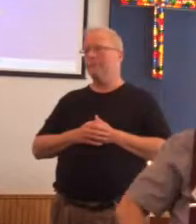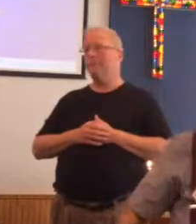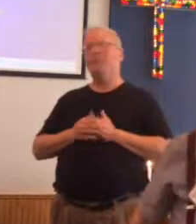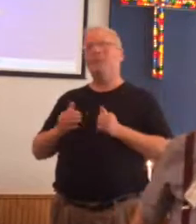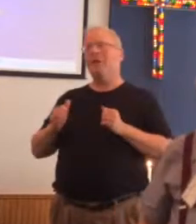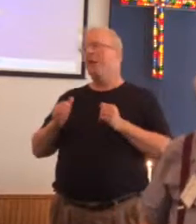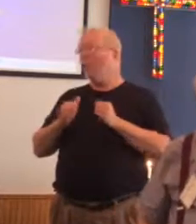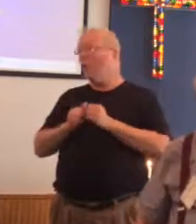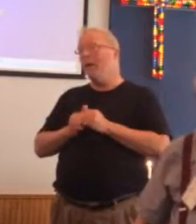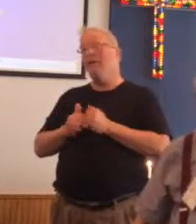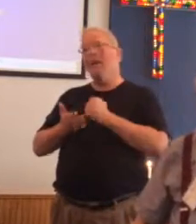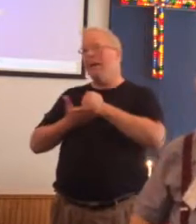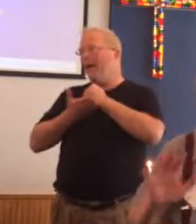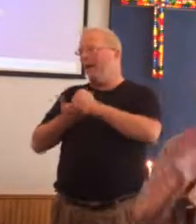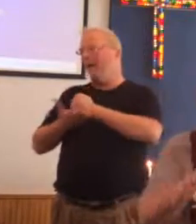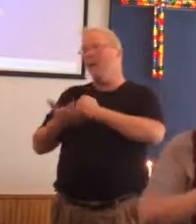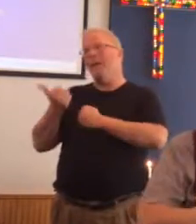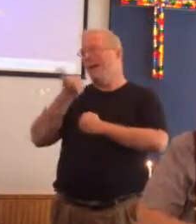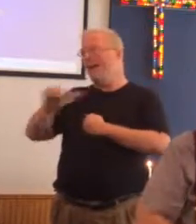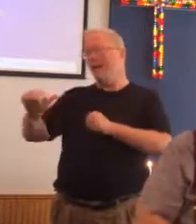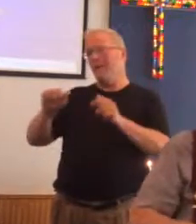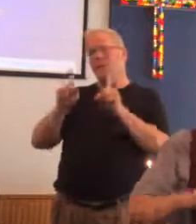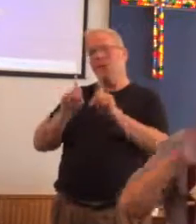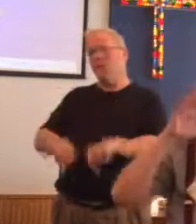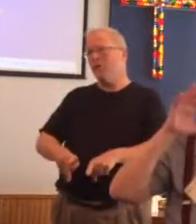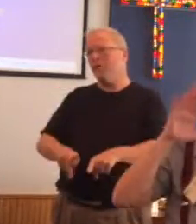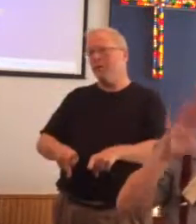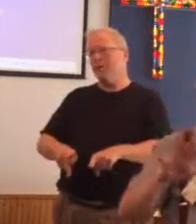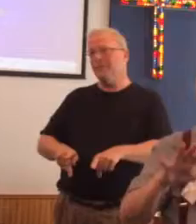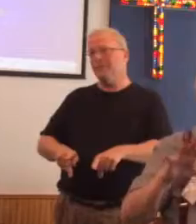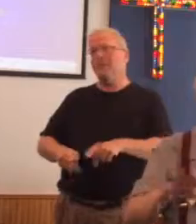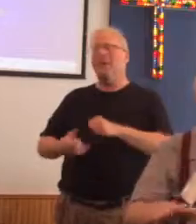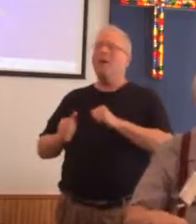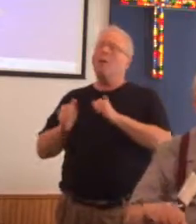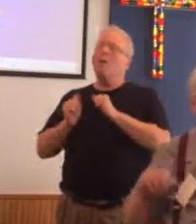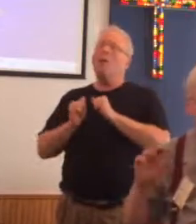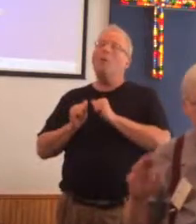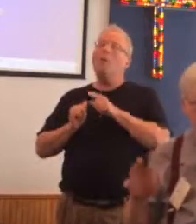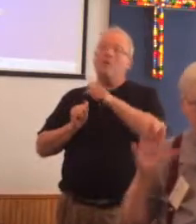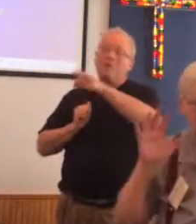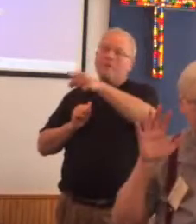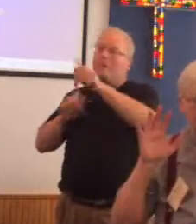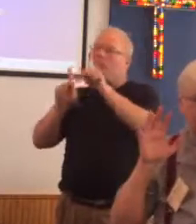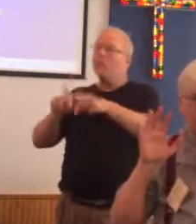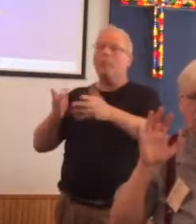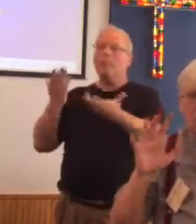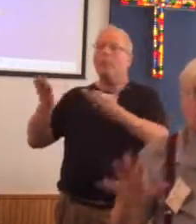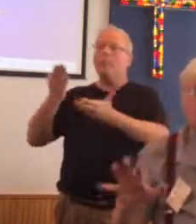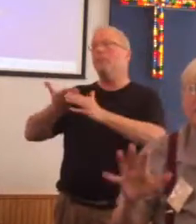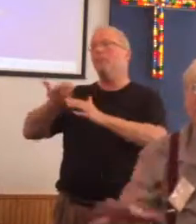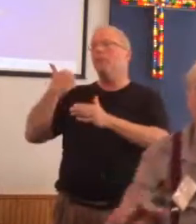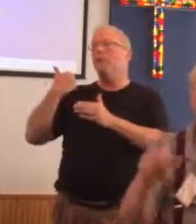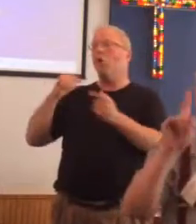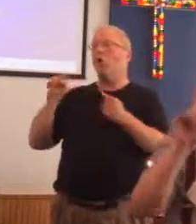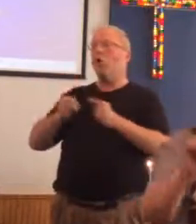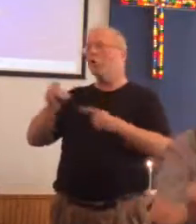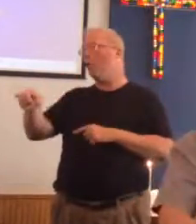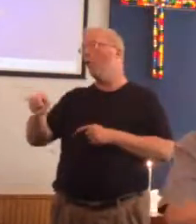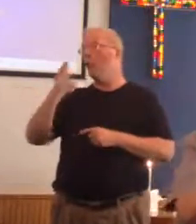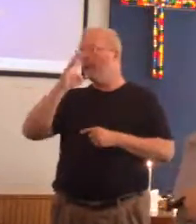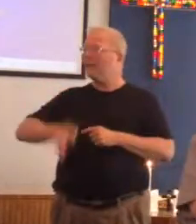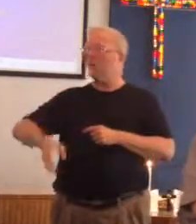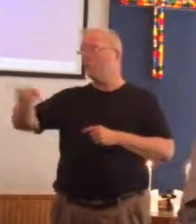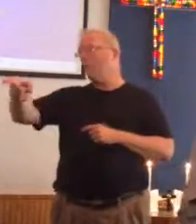it's about reaching out. You know, we've talked about that a lot. It's about reaching out and doing all we can